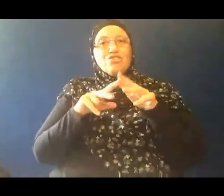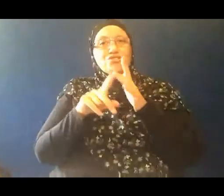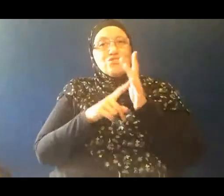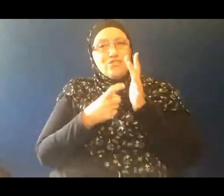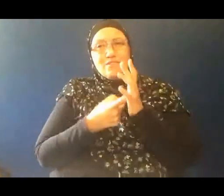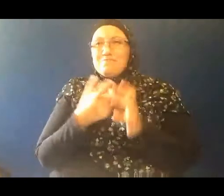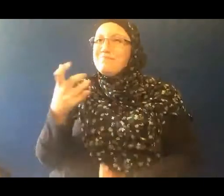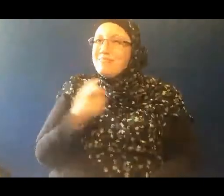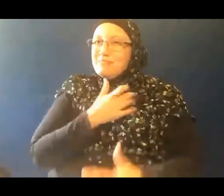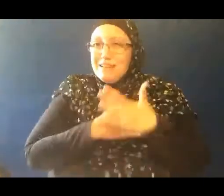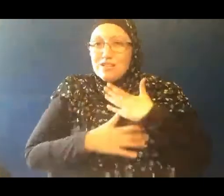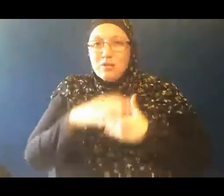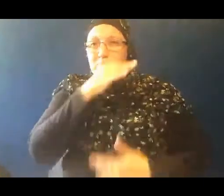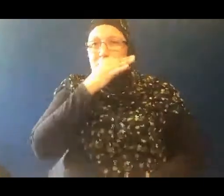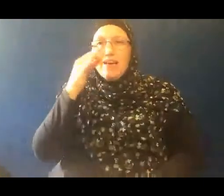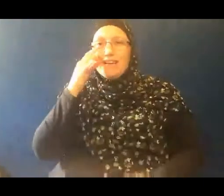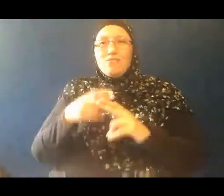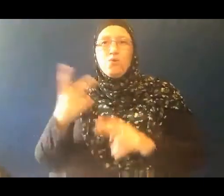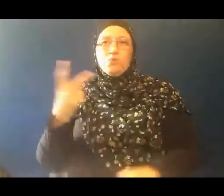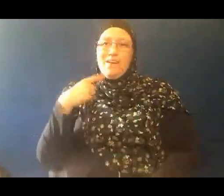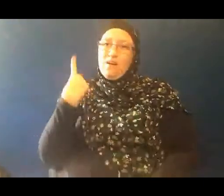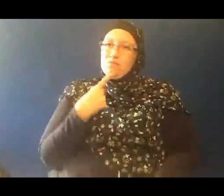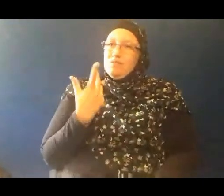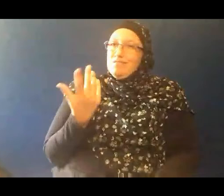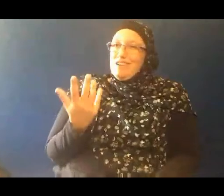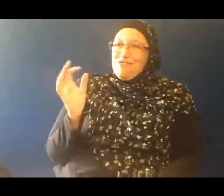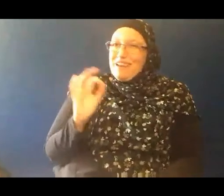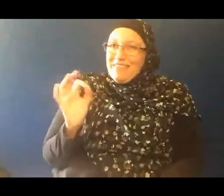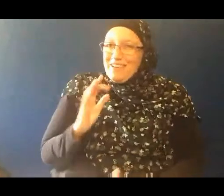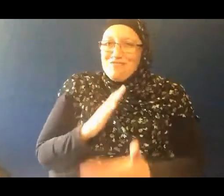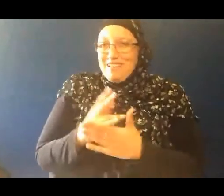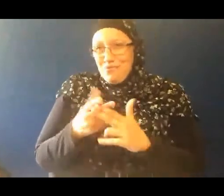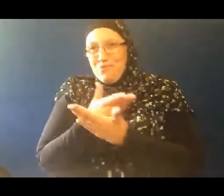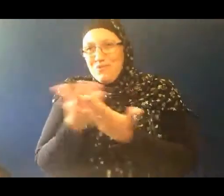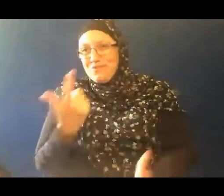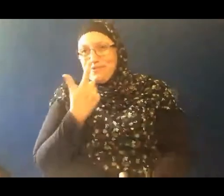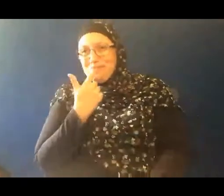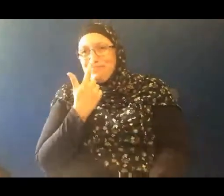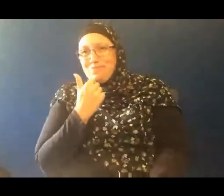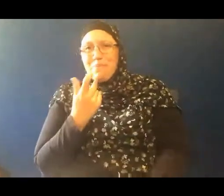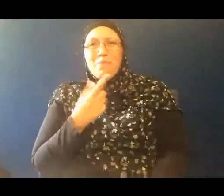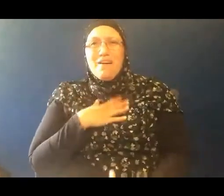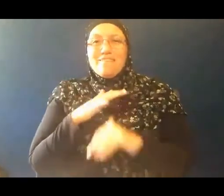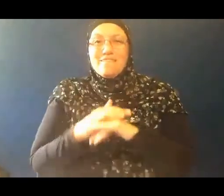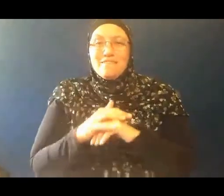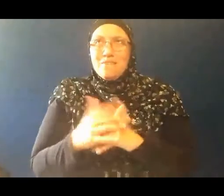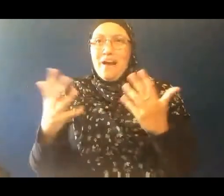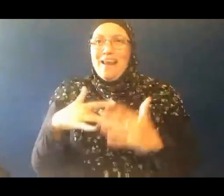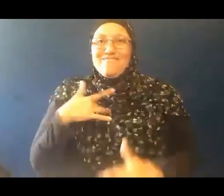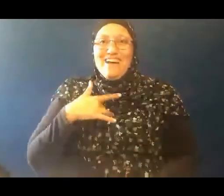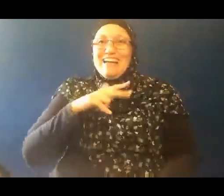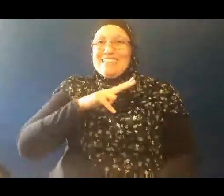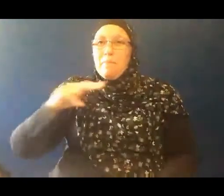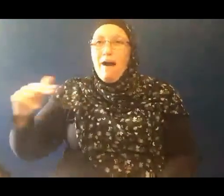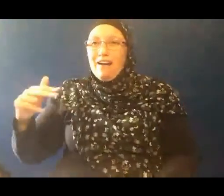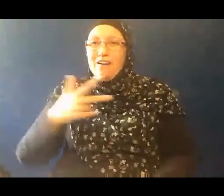patient to fast for 12 hours. Hey, 12 hours is nothing really for you guys. A friend of mine in Denmark, I was talking to him